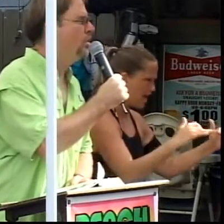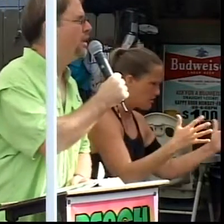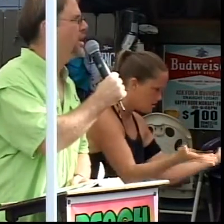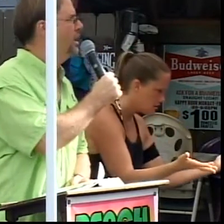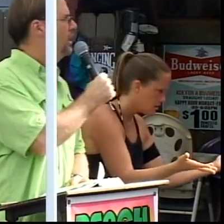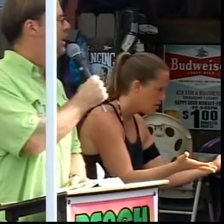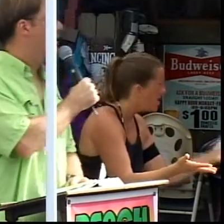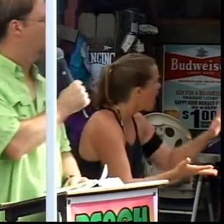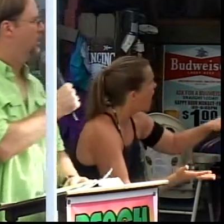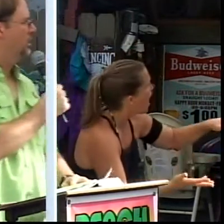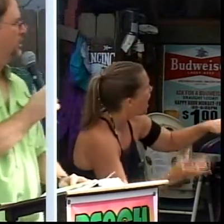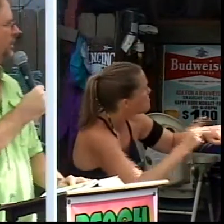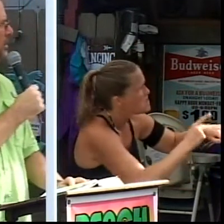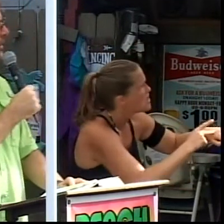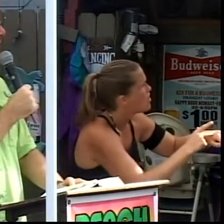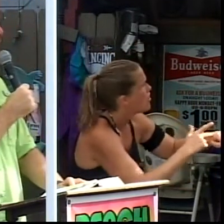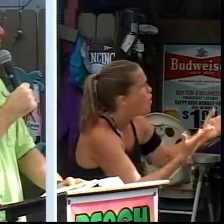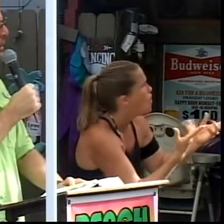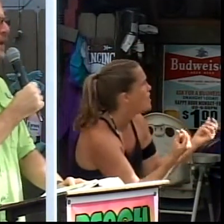metanoia,